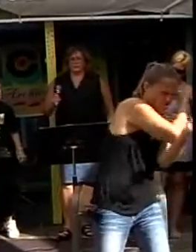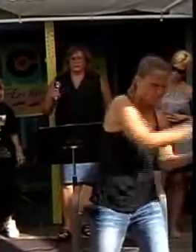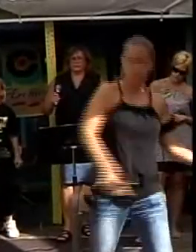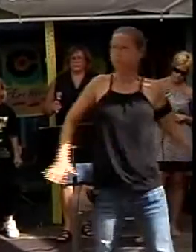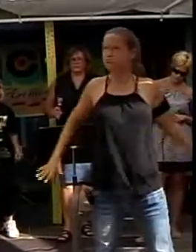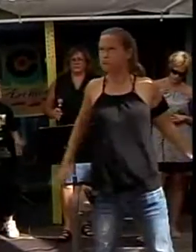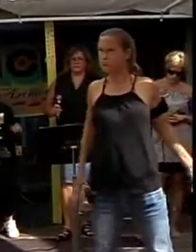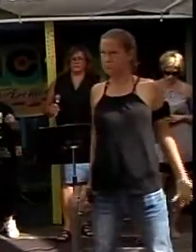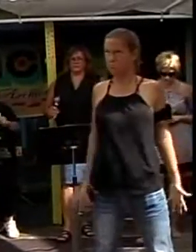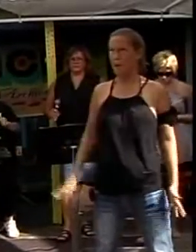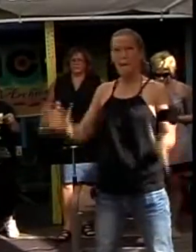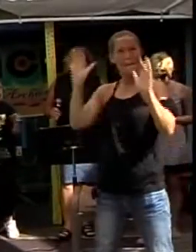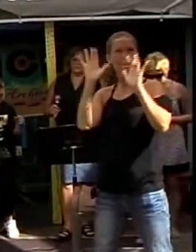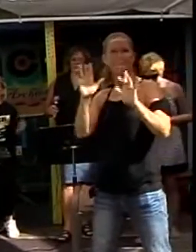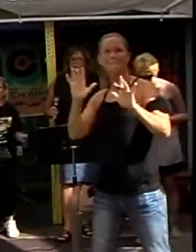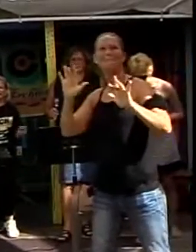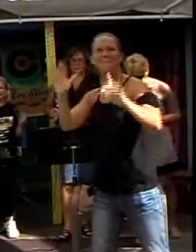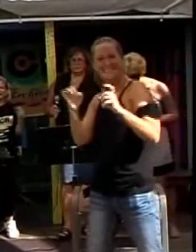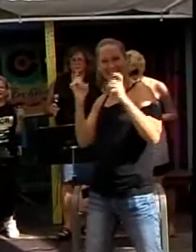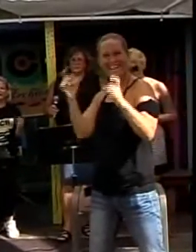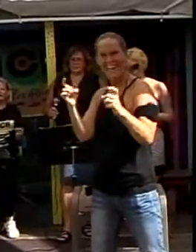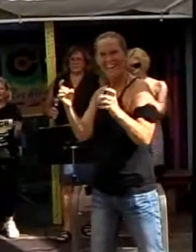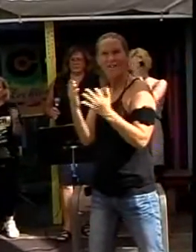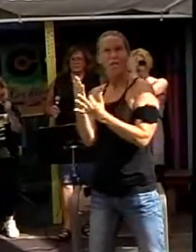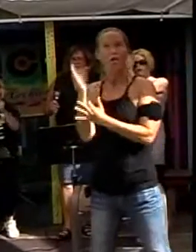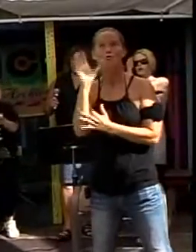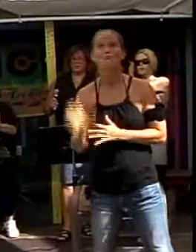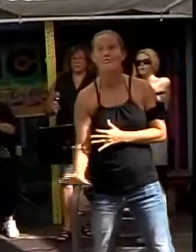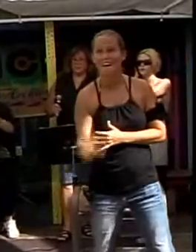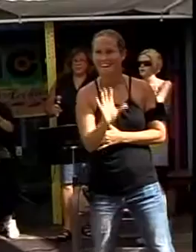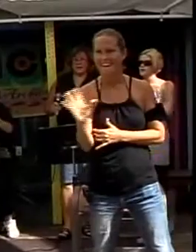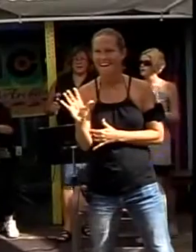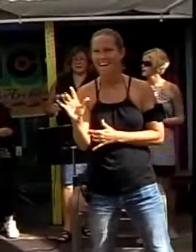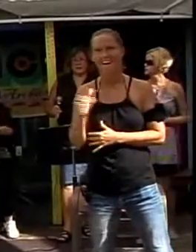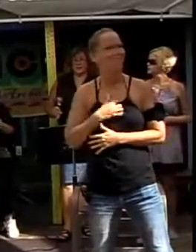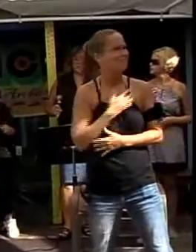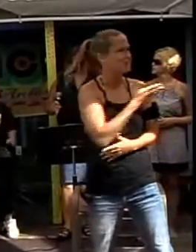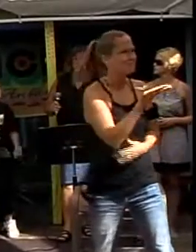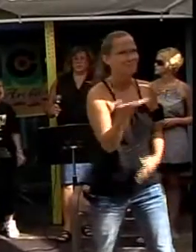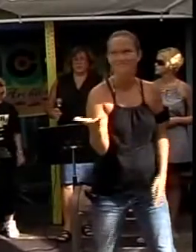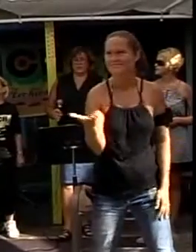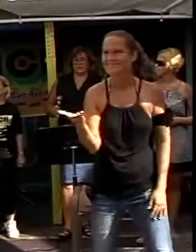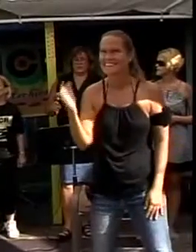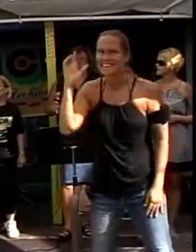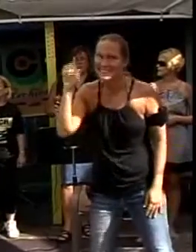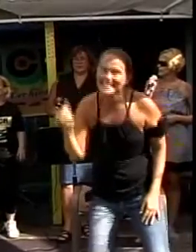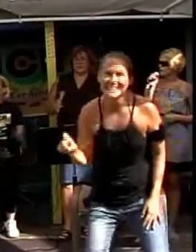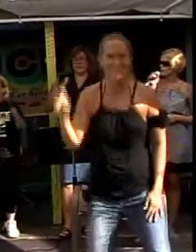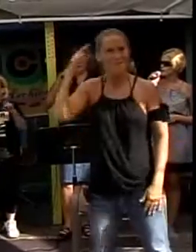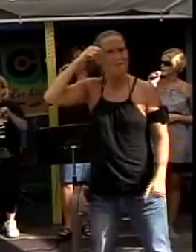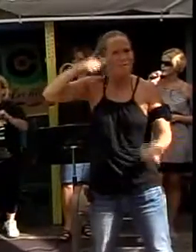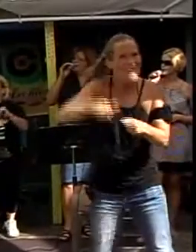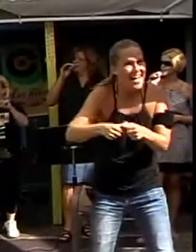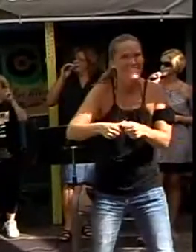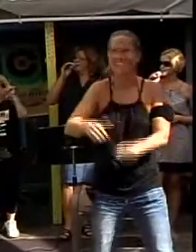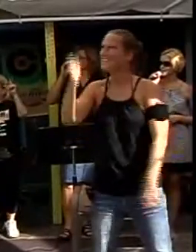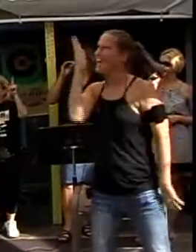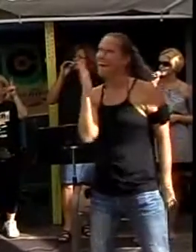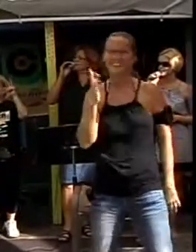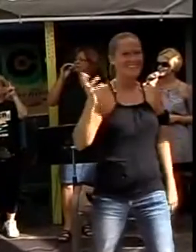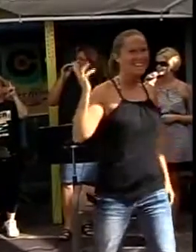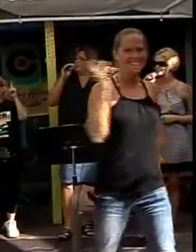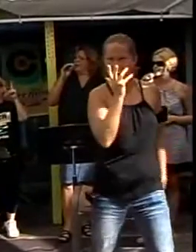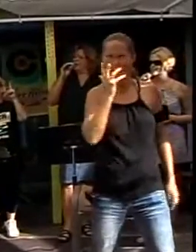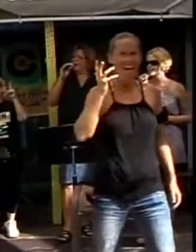Sodom. Mercy and grace he gave us at the cross. I hope that we have not too quickly forgotten that our God is